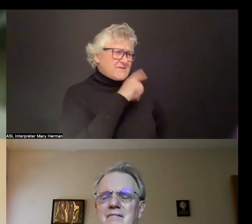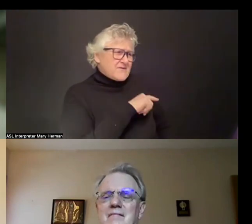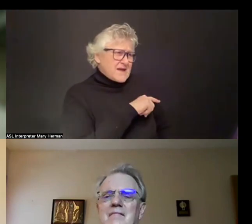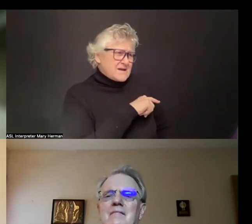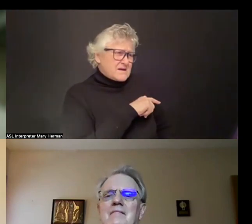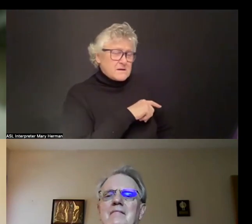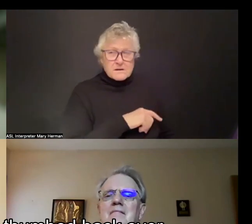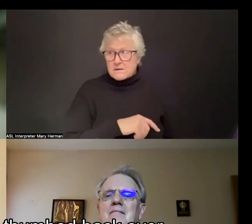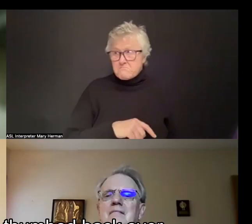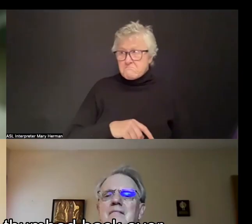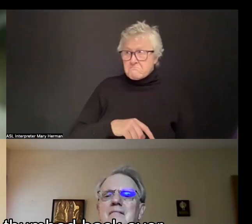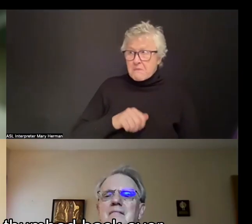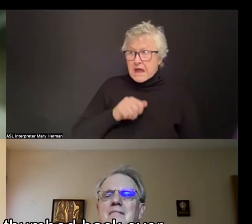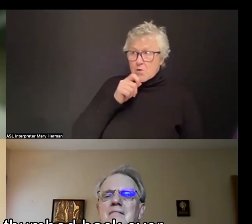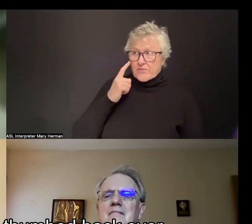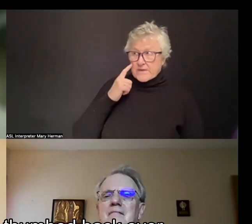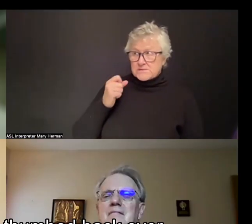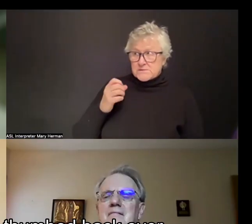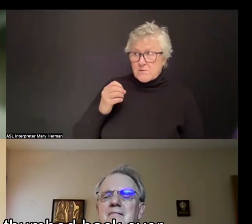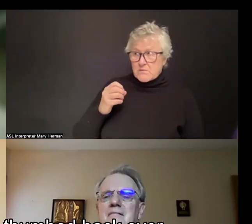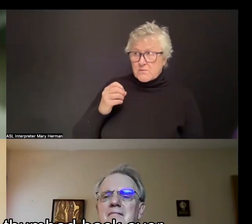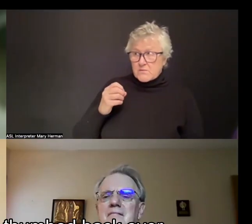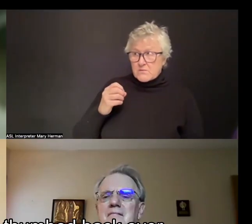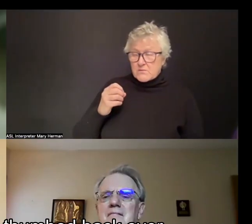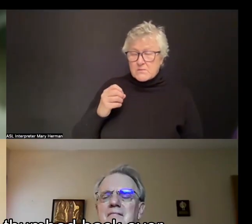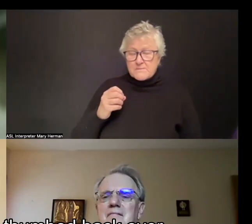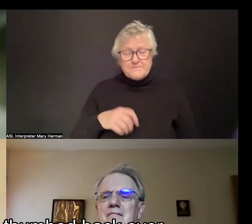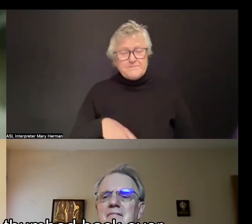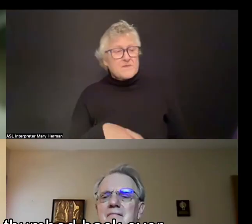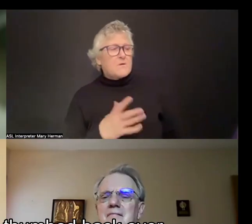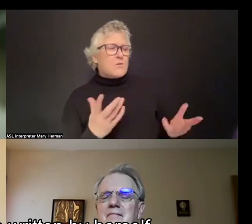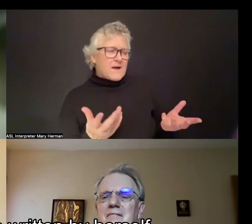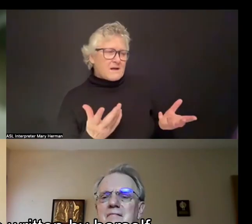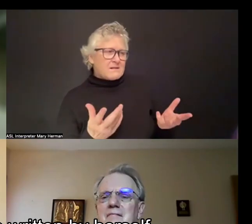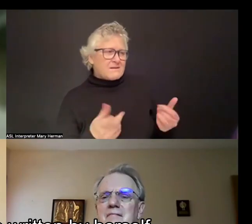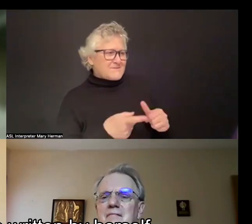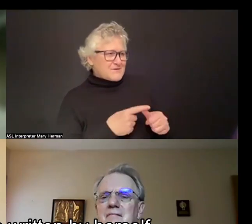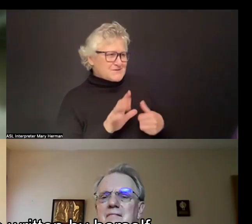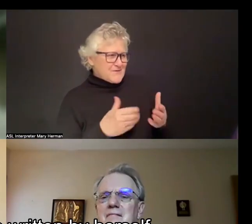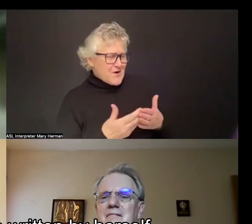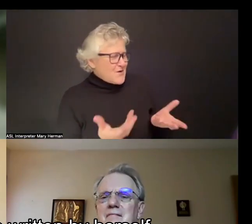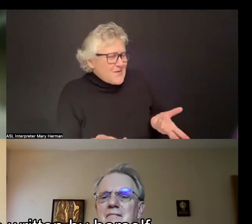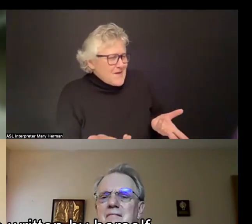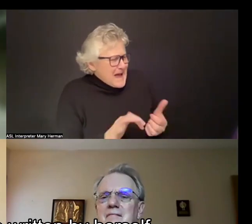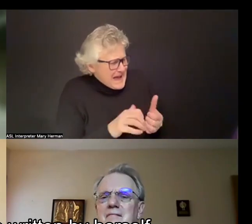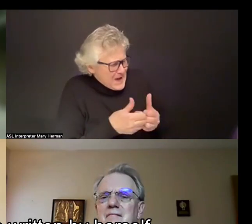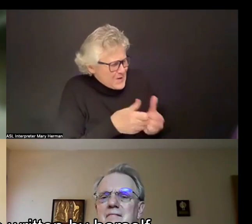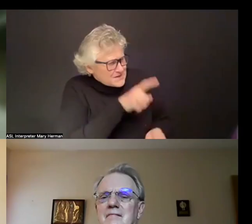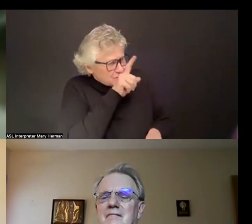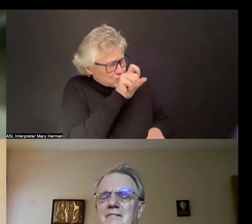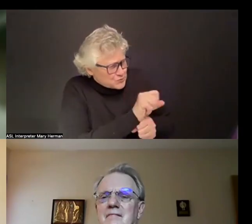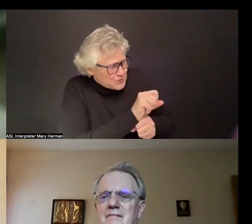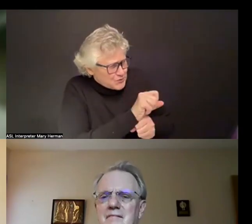actually. First of all, Marion thumbed back over the pages she had briefly read. How is it a true narrative written by herself if she's